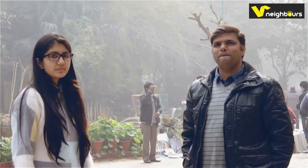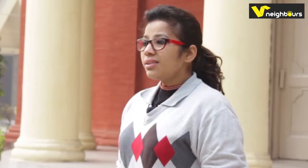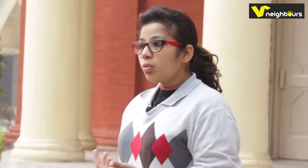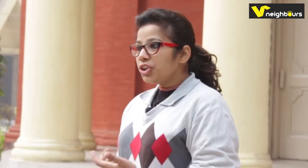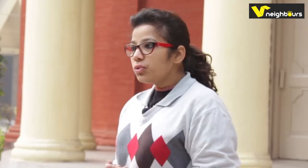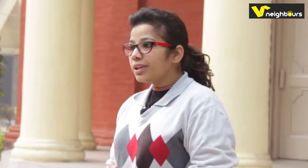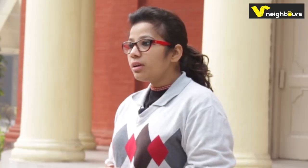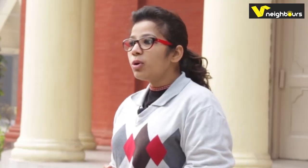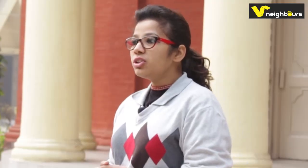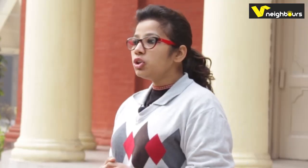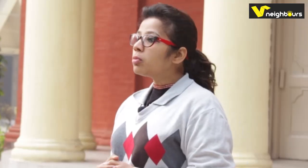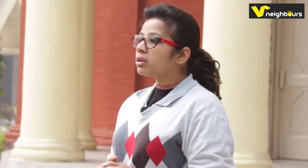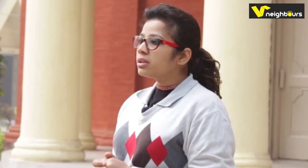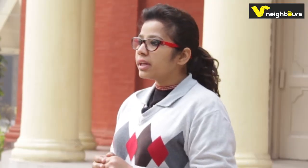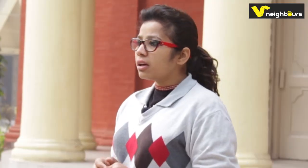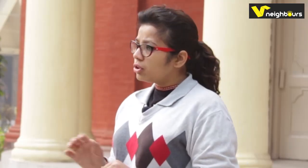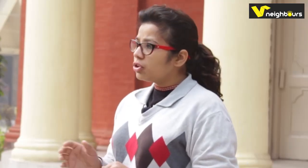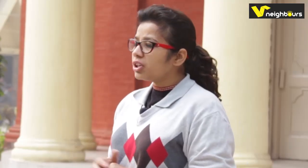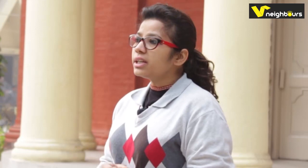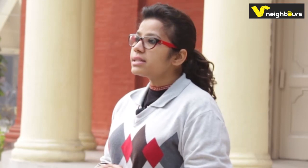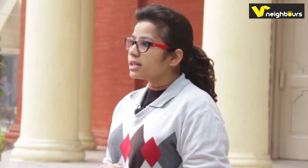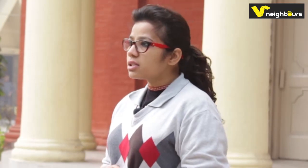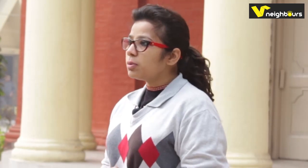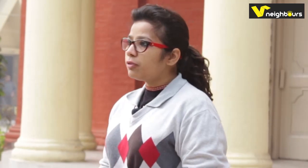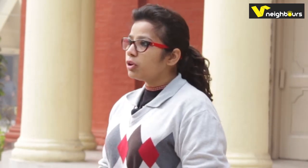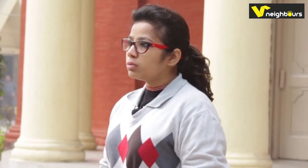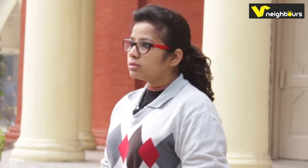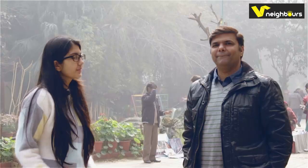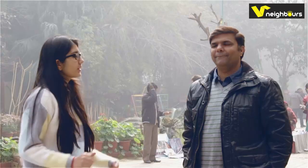So what do you think about the new model rake? Do you think it is accessible for you?